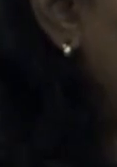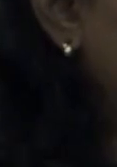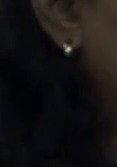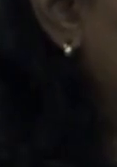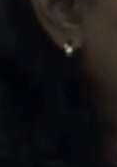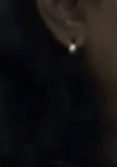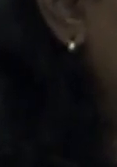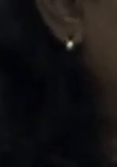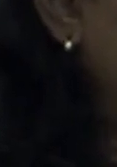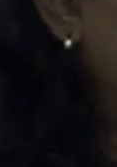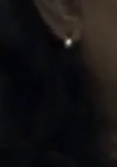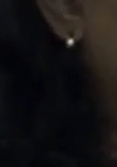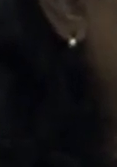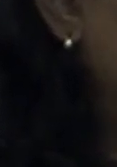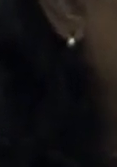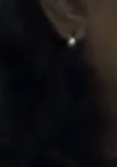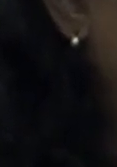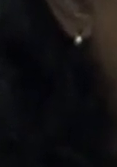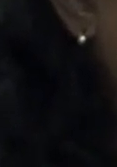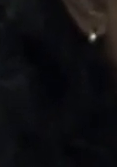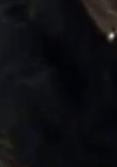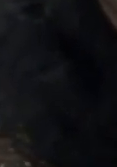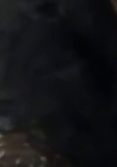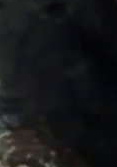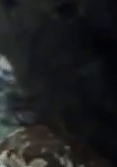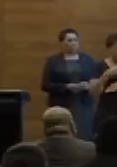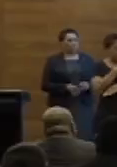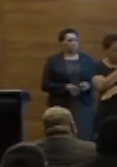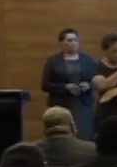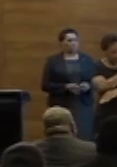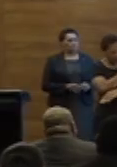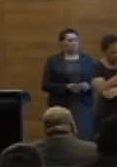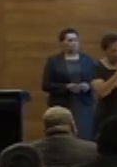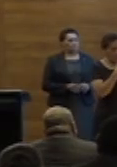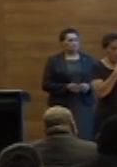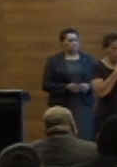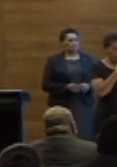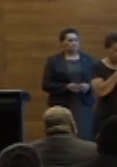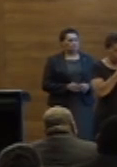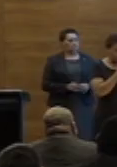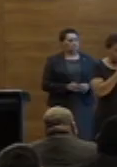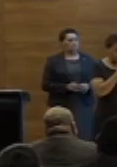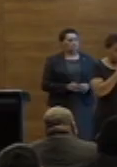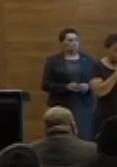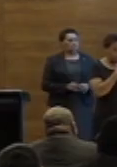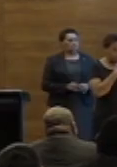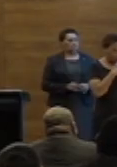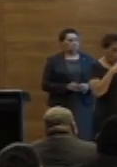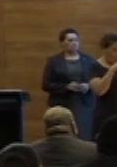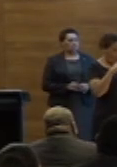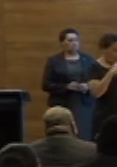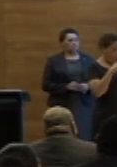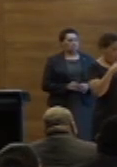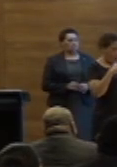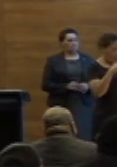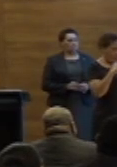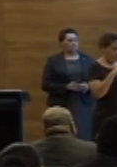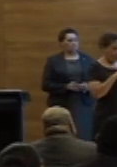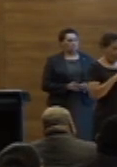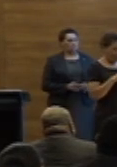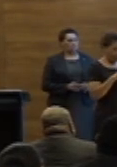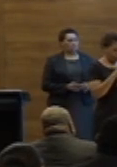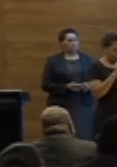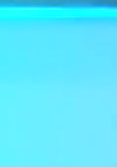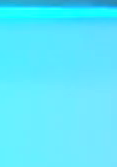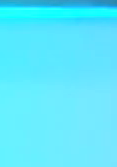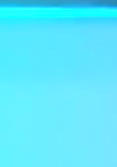ensuring that security responses are coordinated, they are